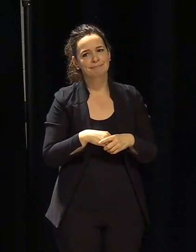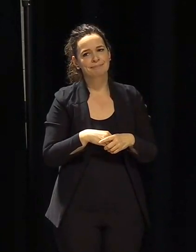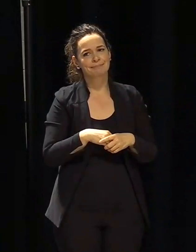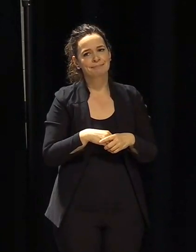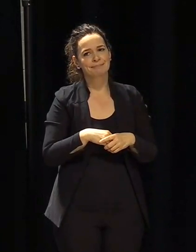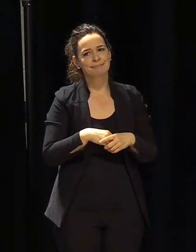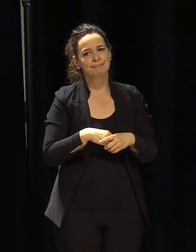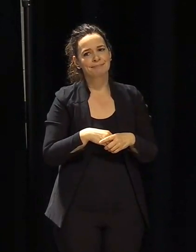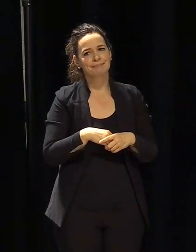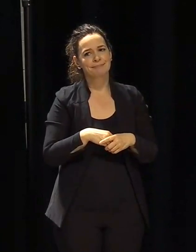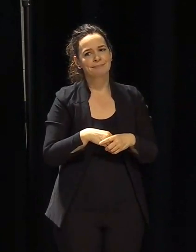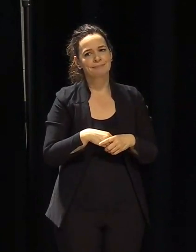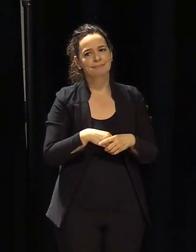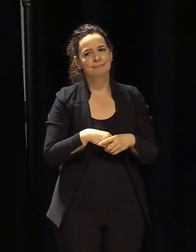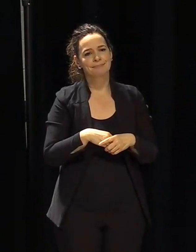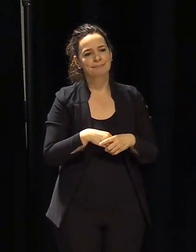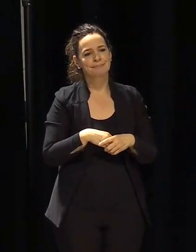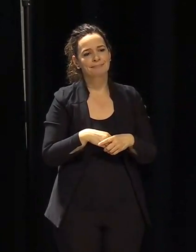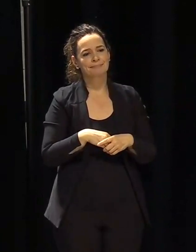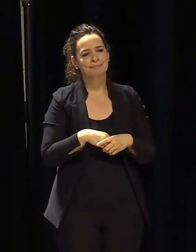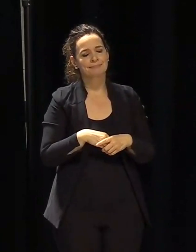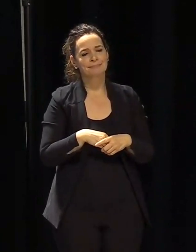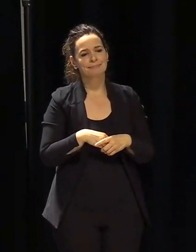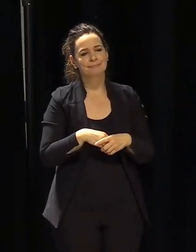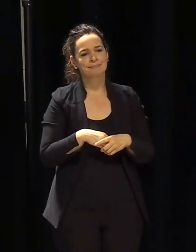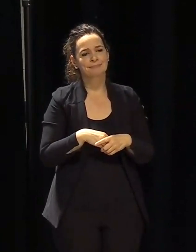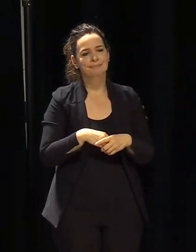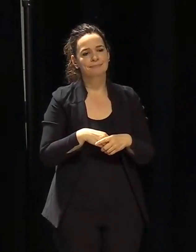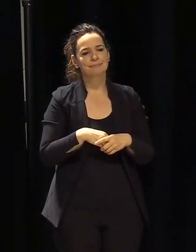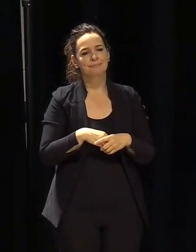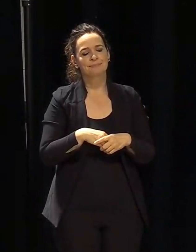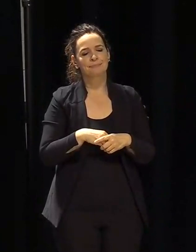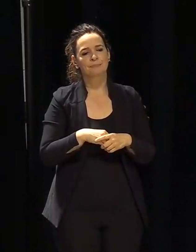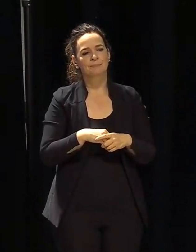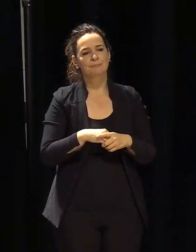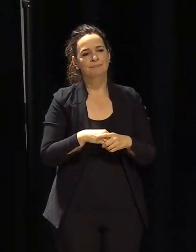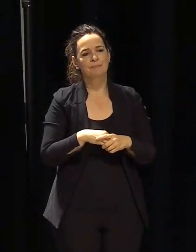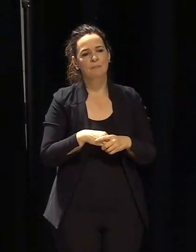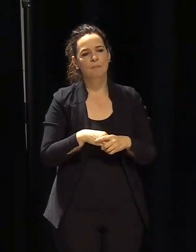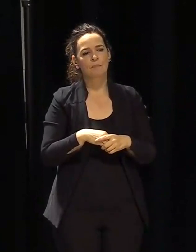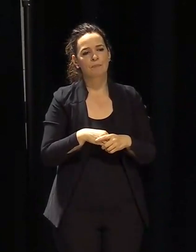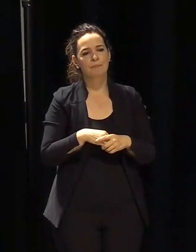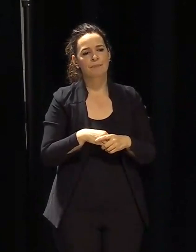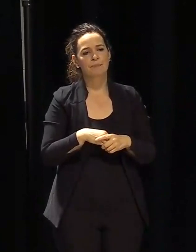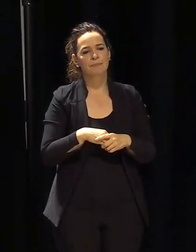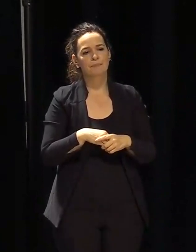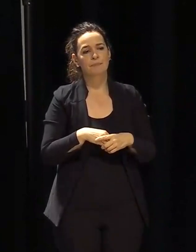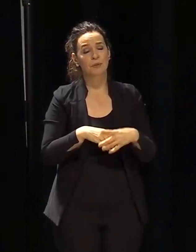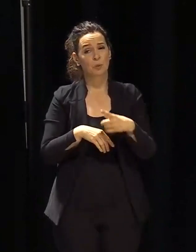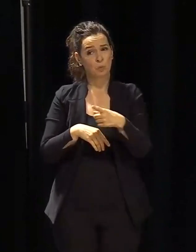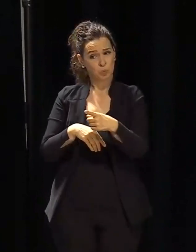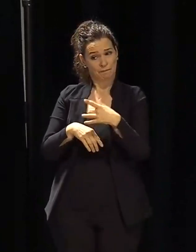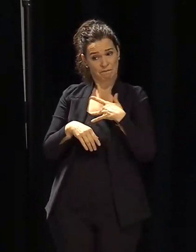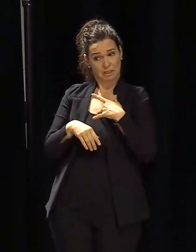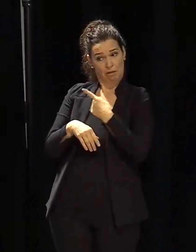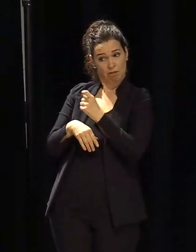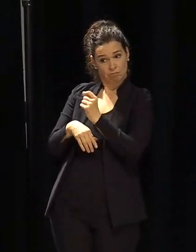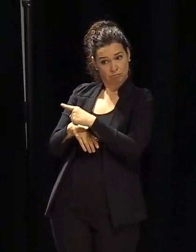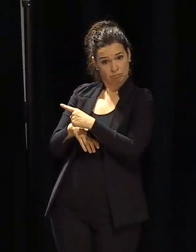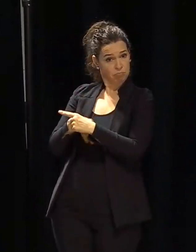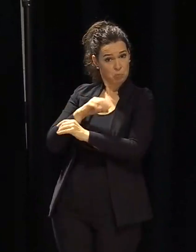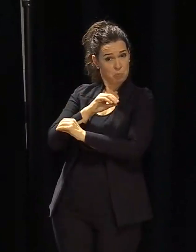so does that mean you're saying that it's unlikely that we'll move to a red zone anytime soon? Yeah, I don't think we're going to a red zone,